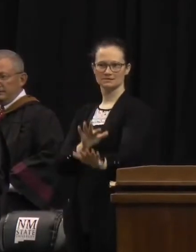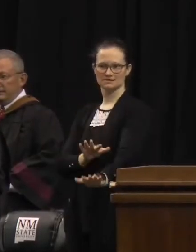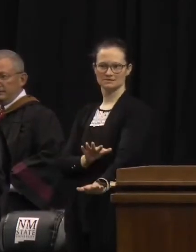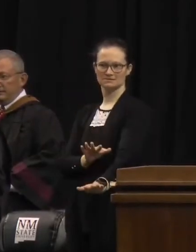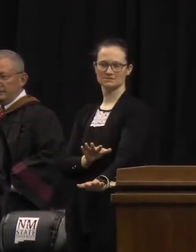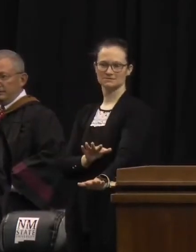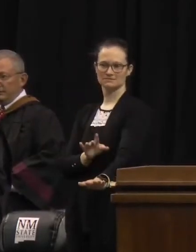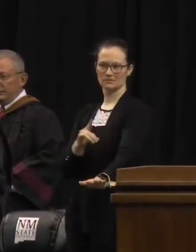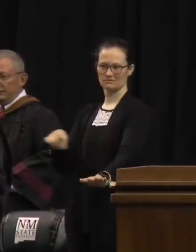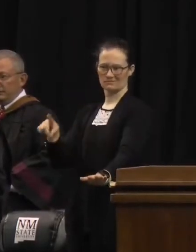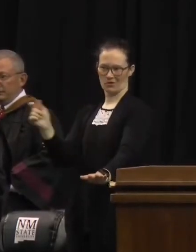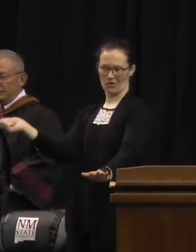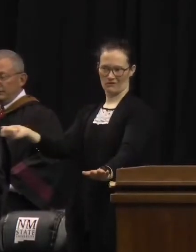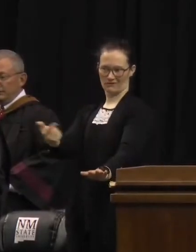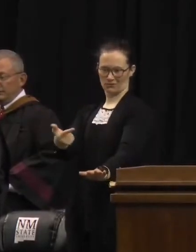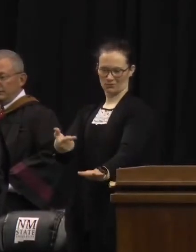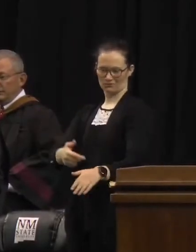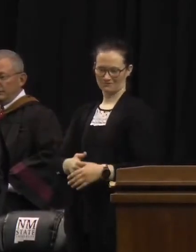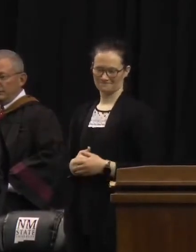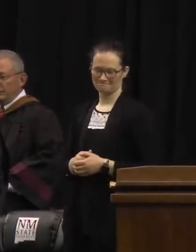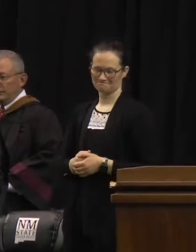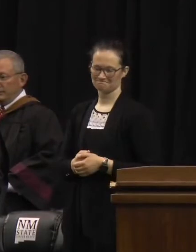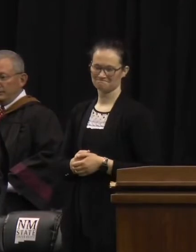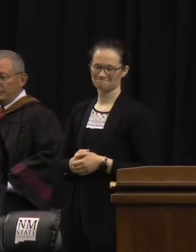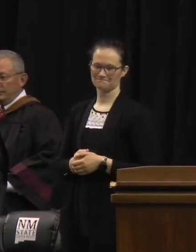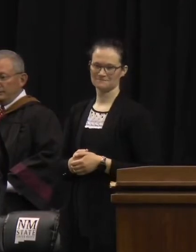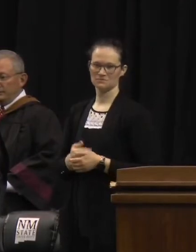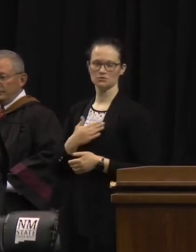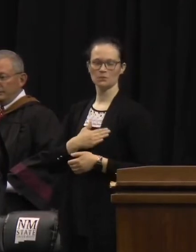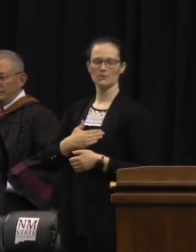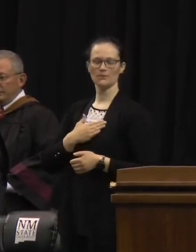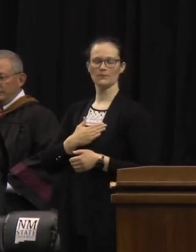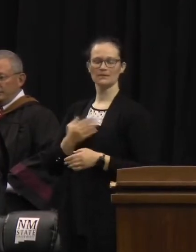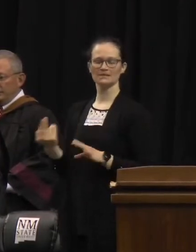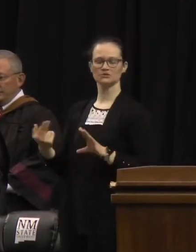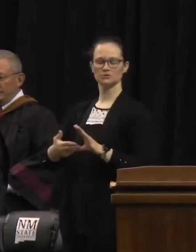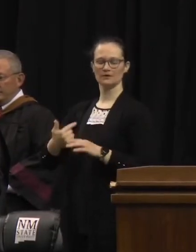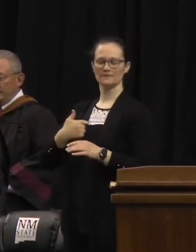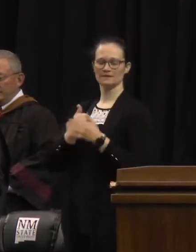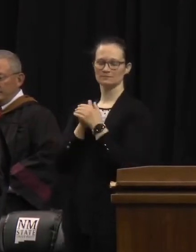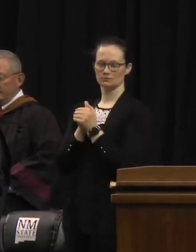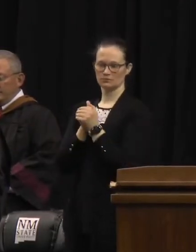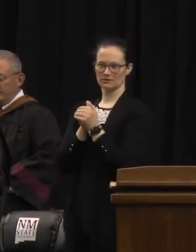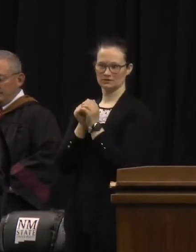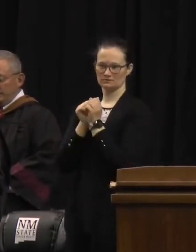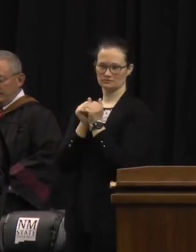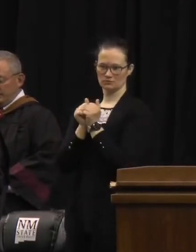upon each one of you. Would you join me as we pray together?